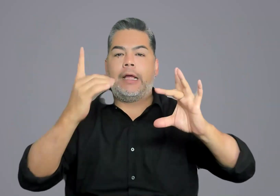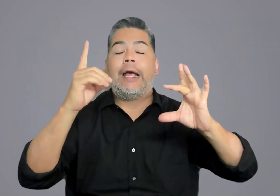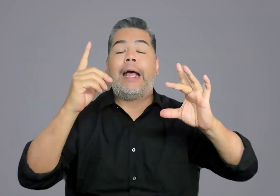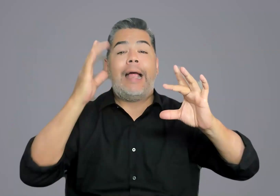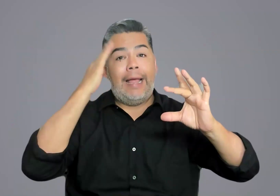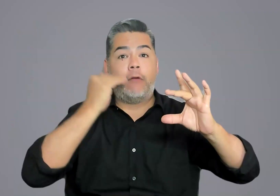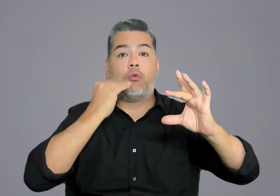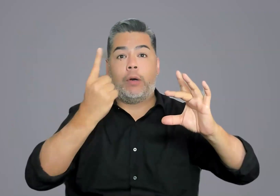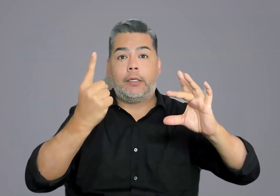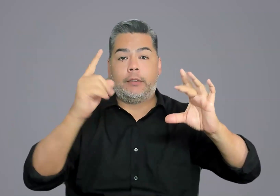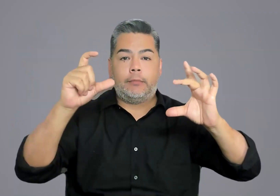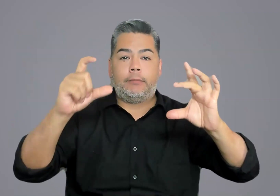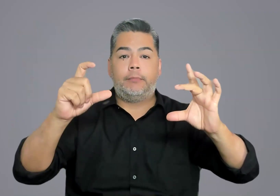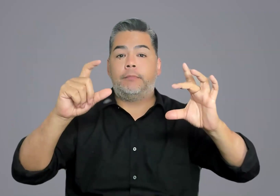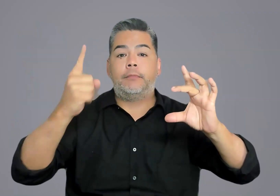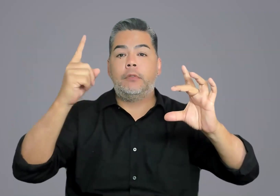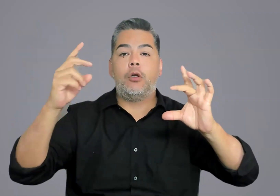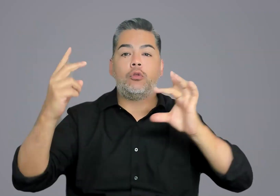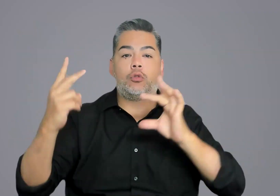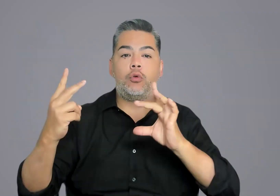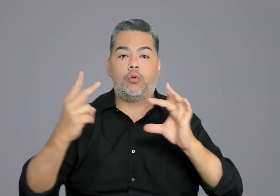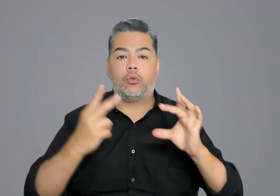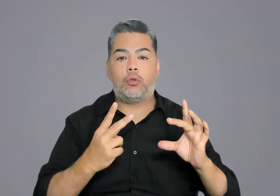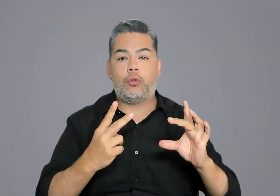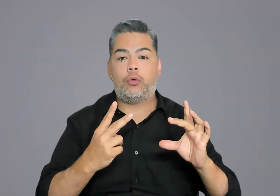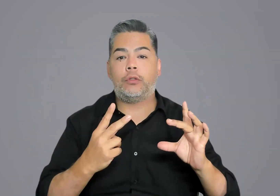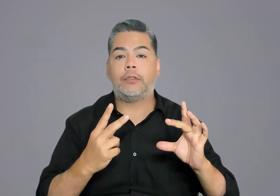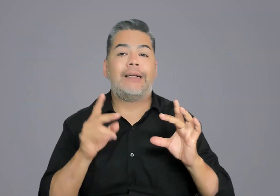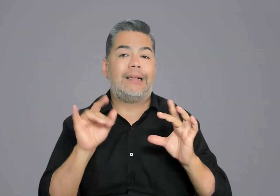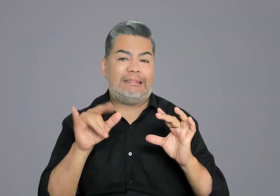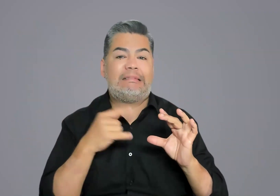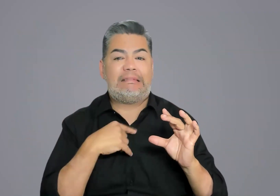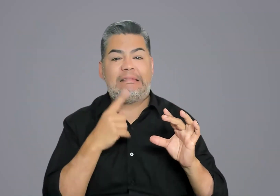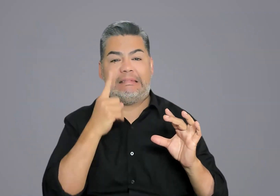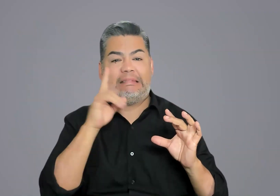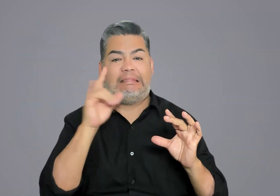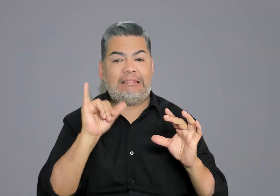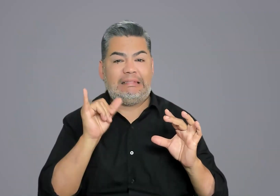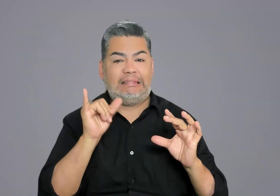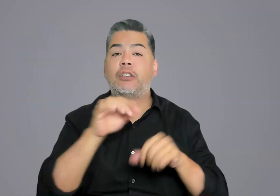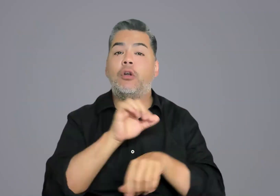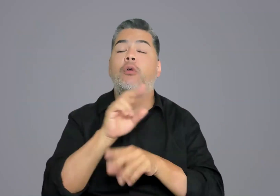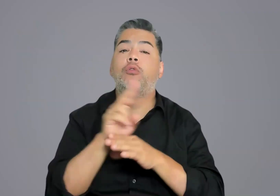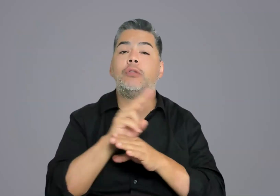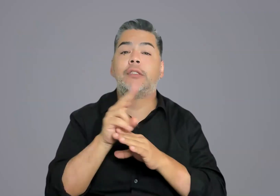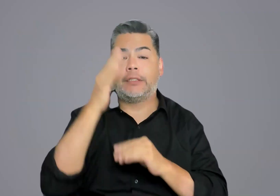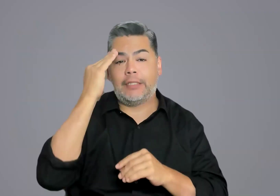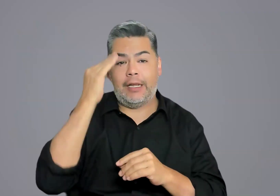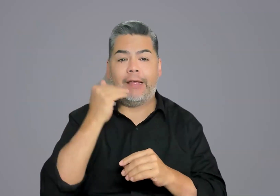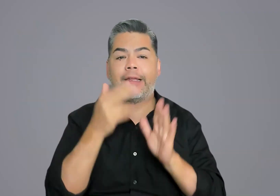on the page, got some H2s further on. So it looks like they are using their heading tags